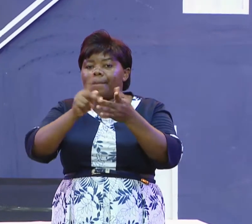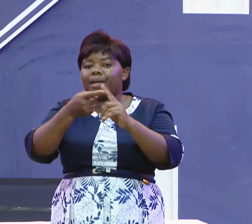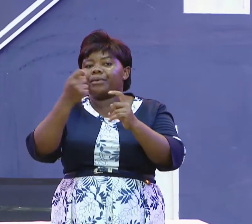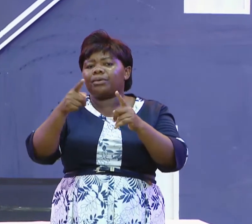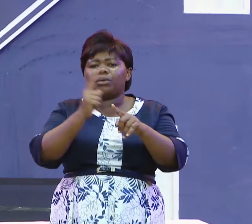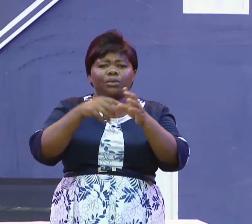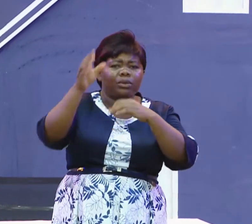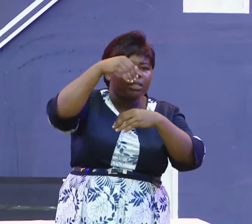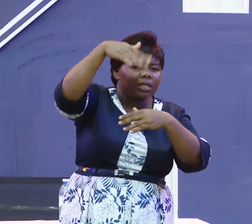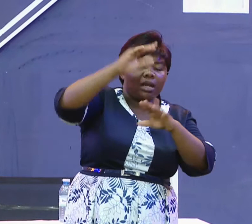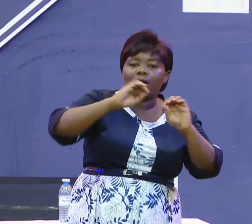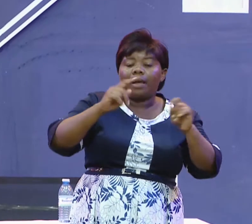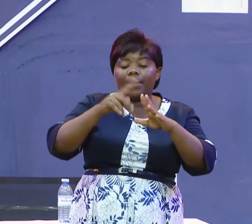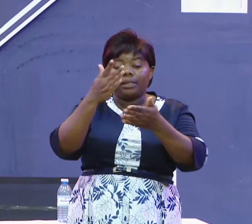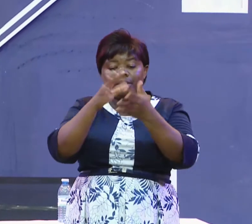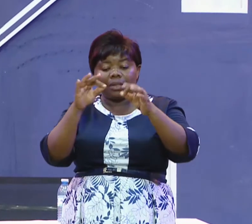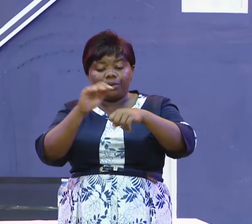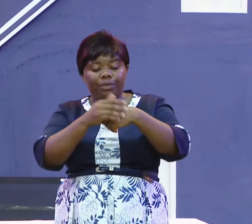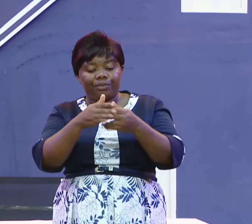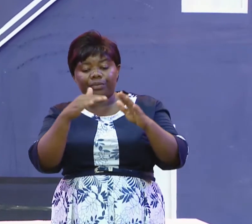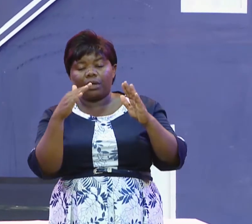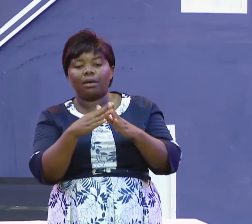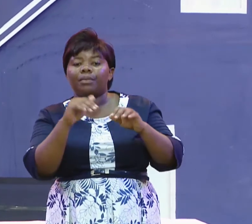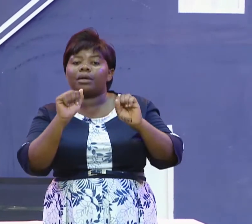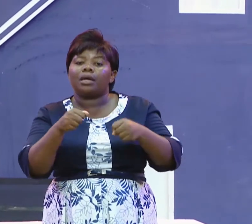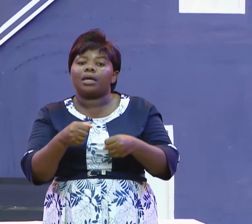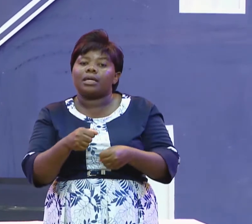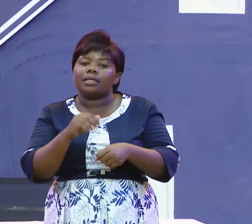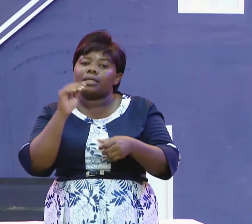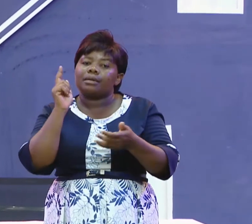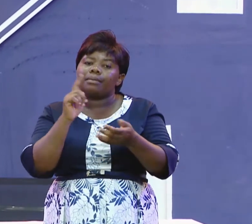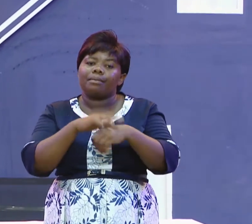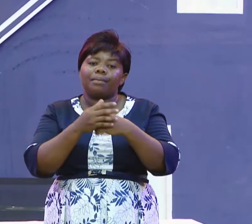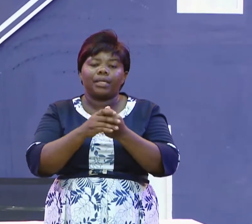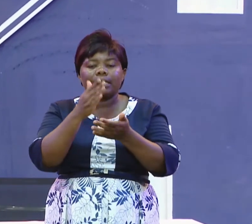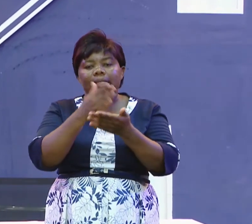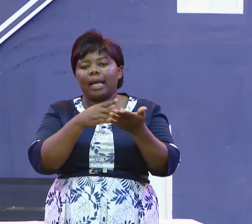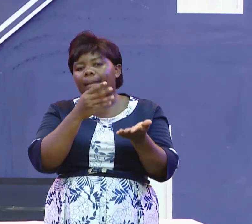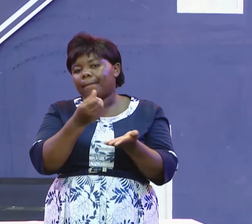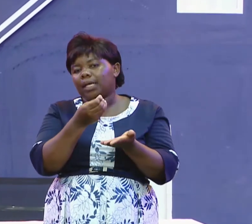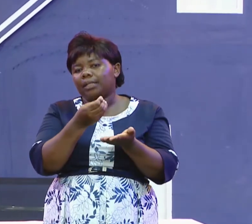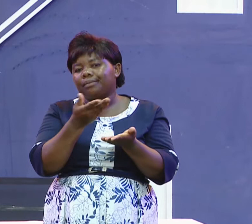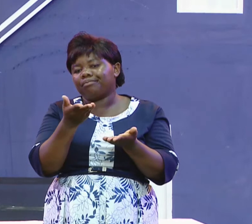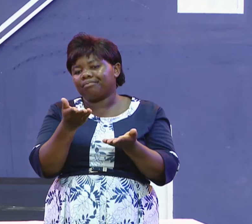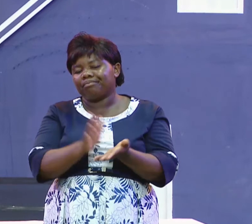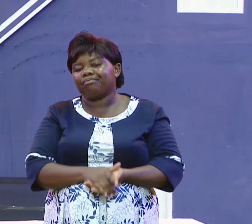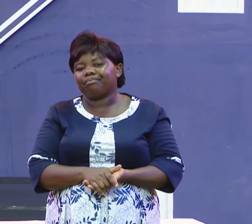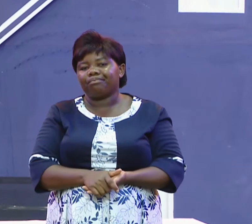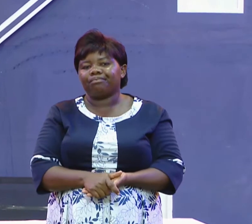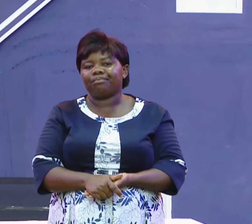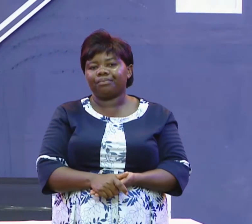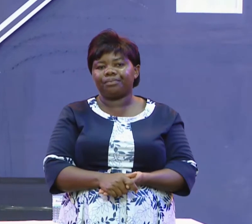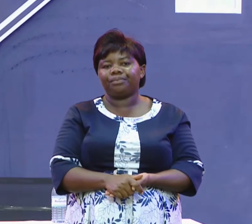nonya, na yenga chiokolida mnyumbo omo, chileta sente, ezikubeza wawo. Even our minds are able to